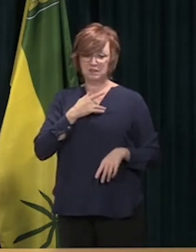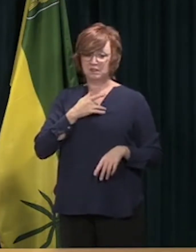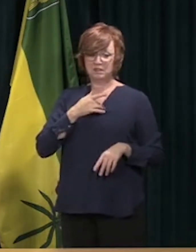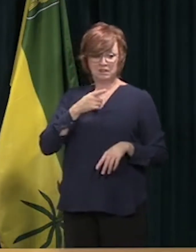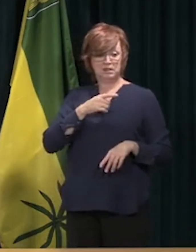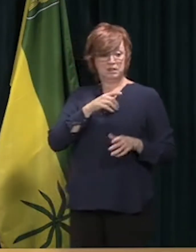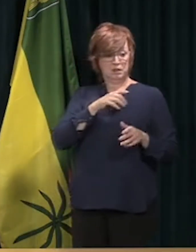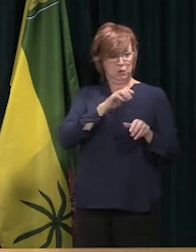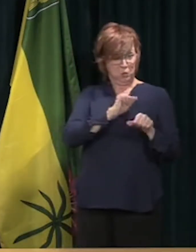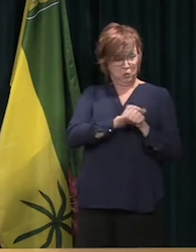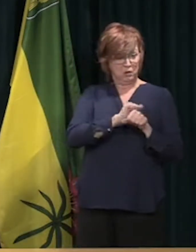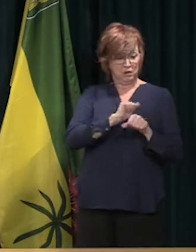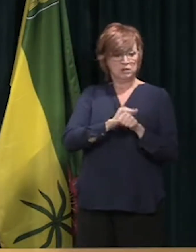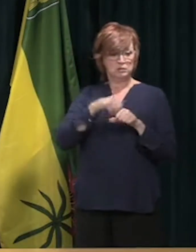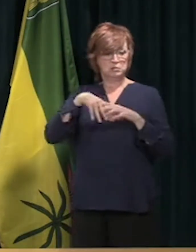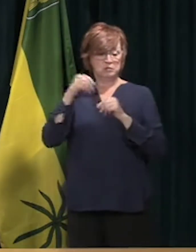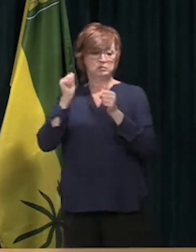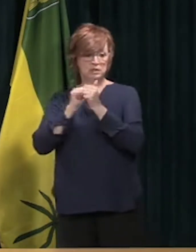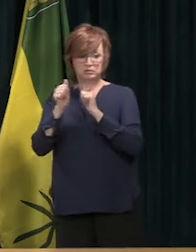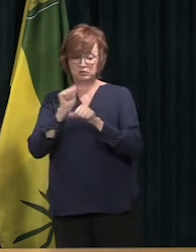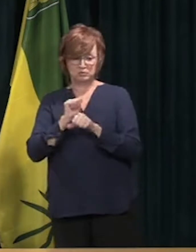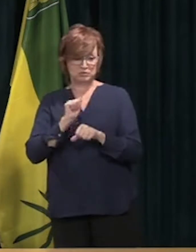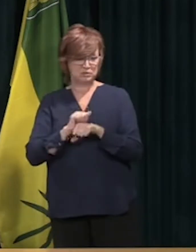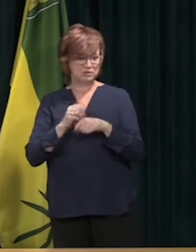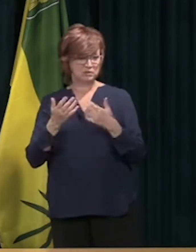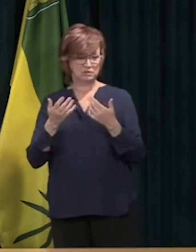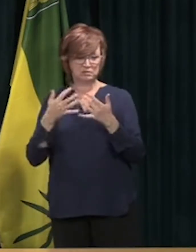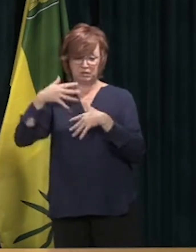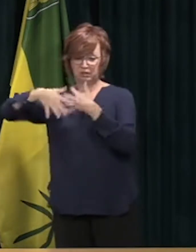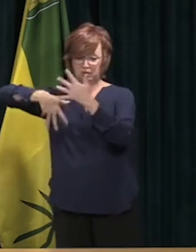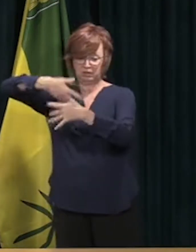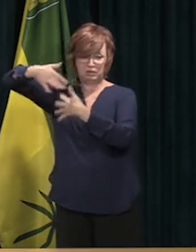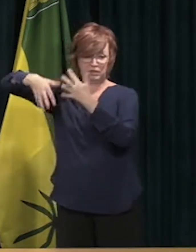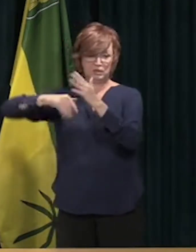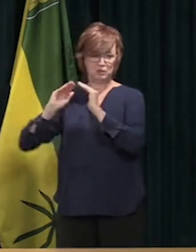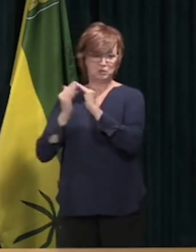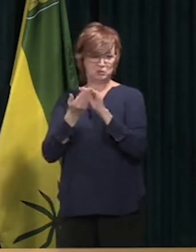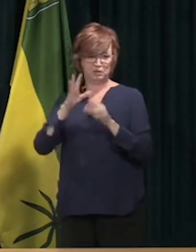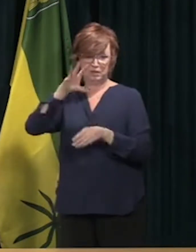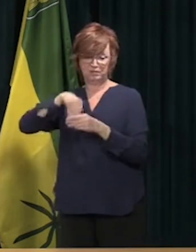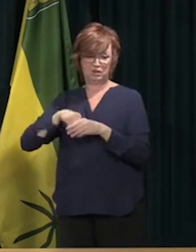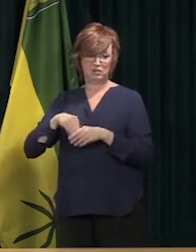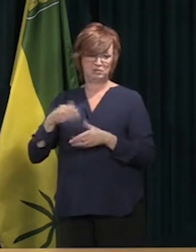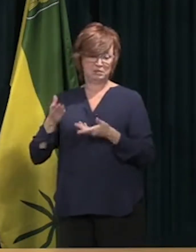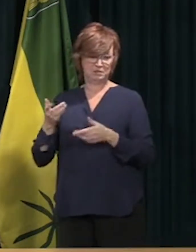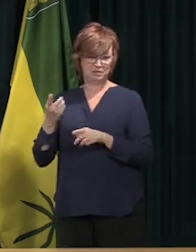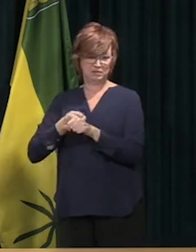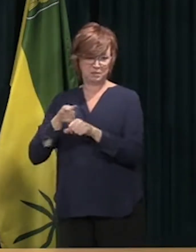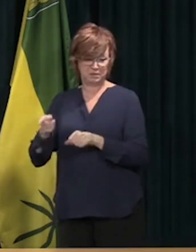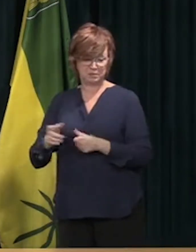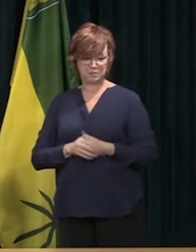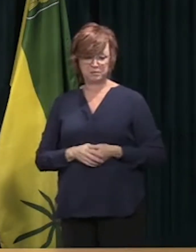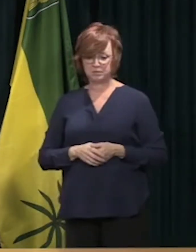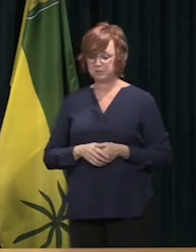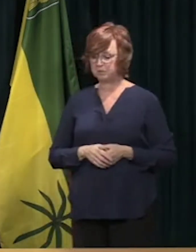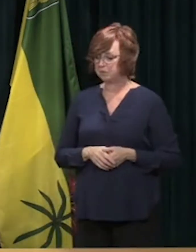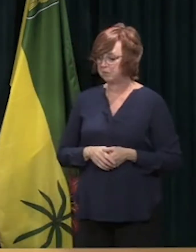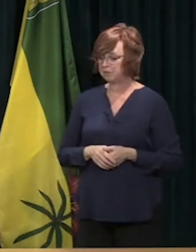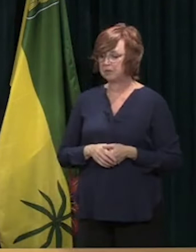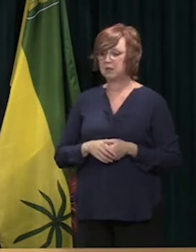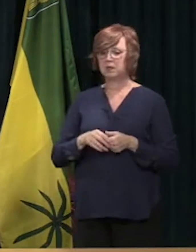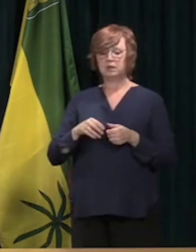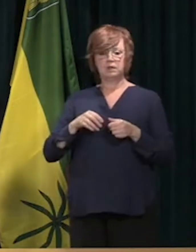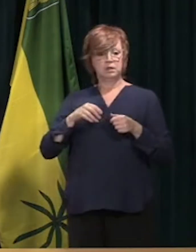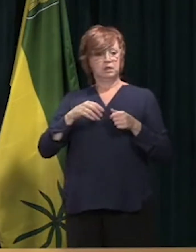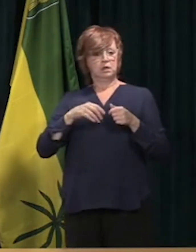So, exposure can happen as part of work or as part of the community. But then that ongoing self-monitoring, so that as soon as you become symptomatic,